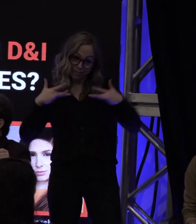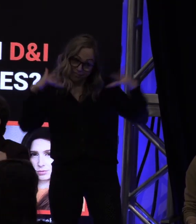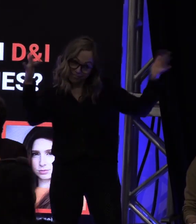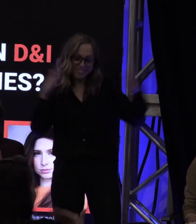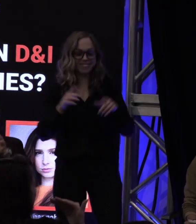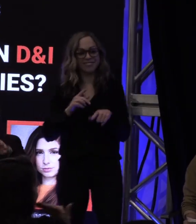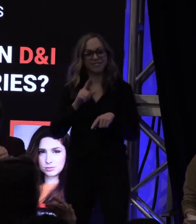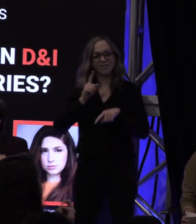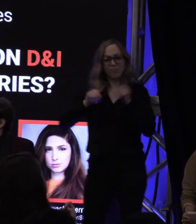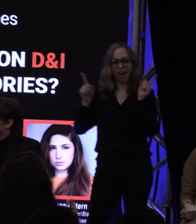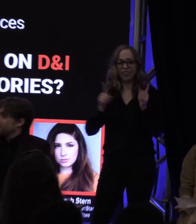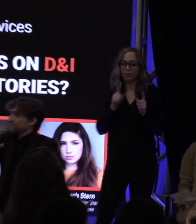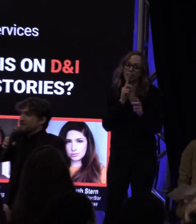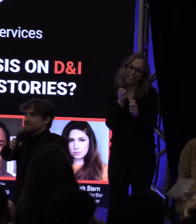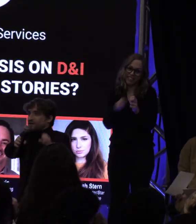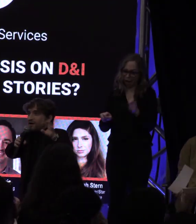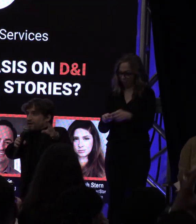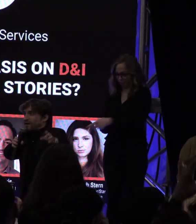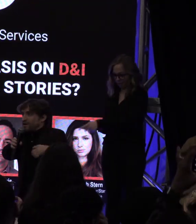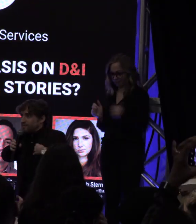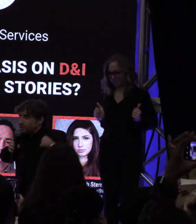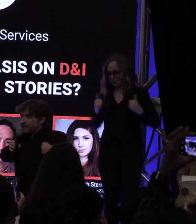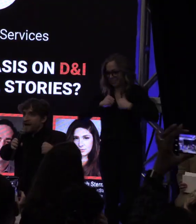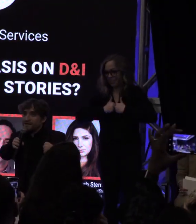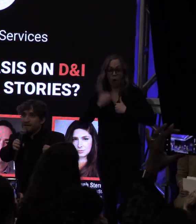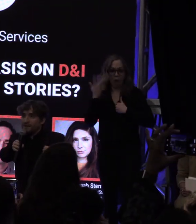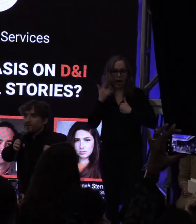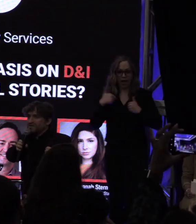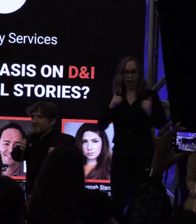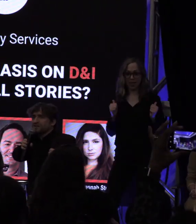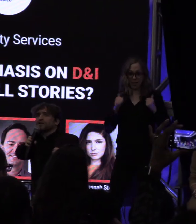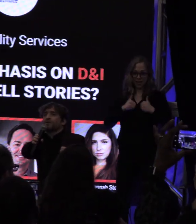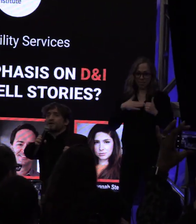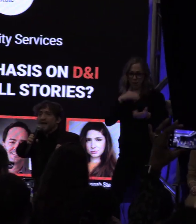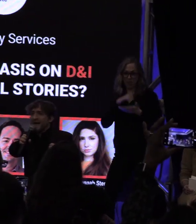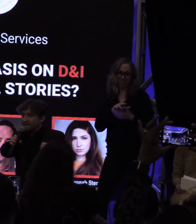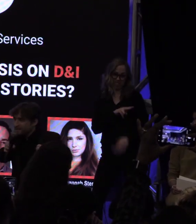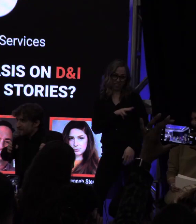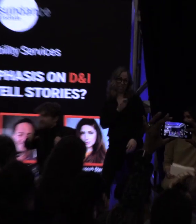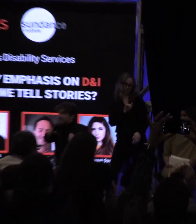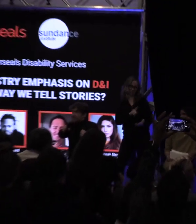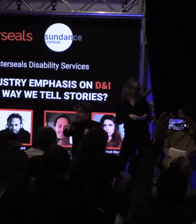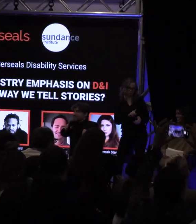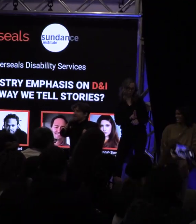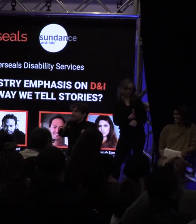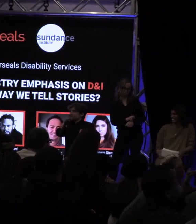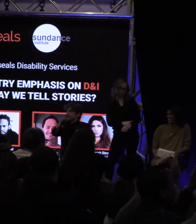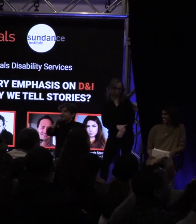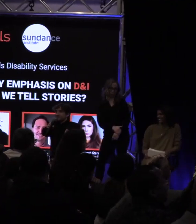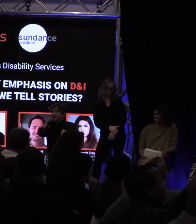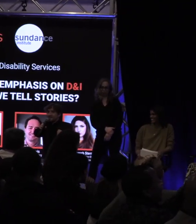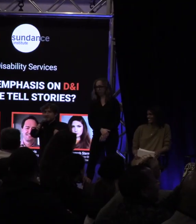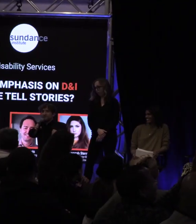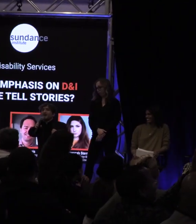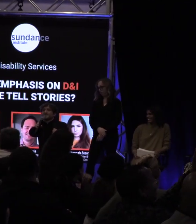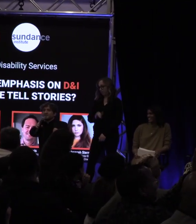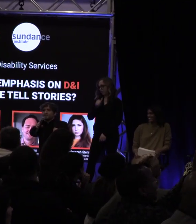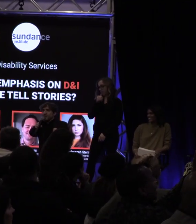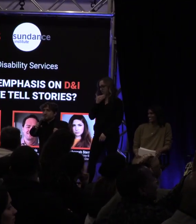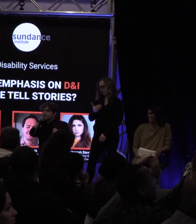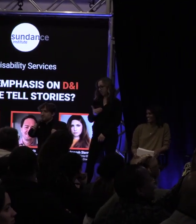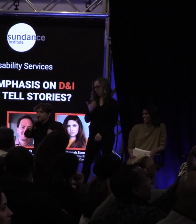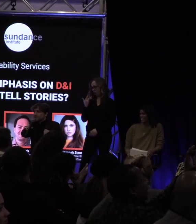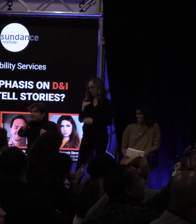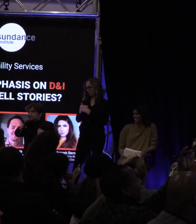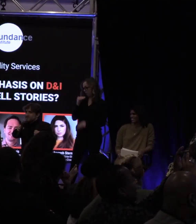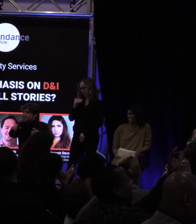It was a little tough wearing this because I put it on and my wife's like, you're going to wear that? I was like, that's a bad sign. I was like, why? Is that